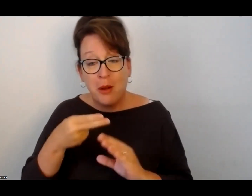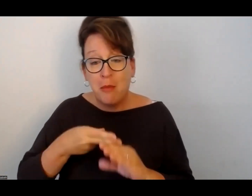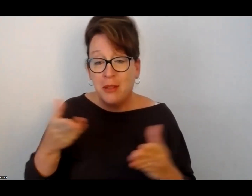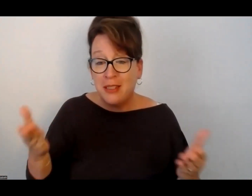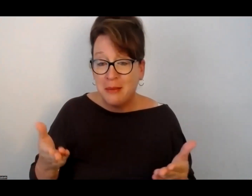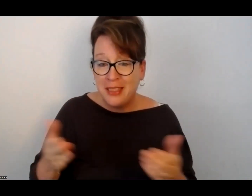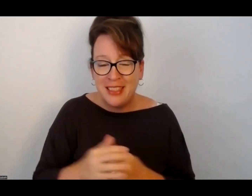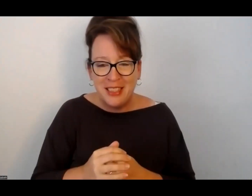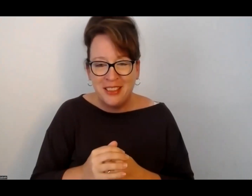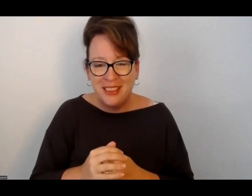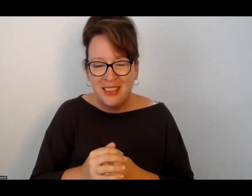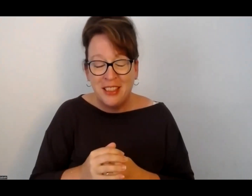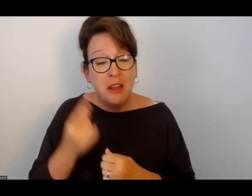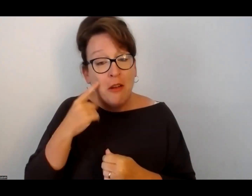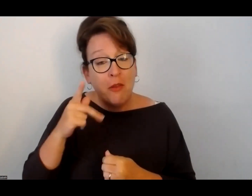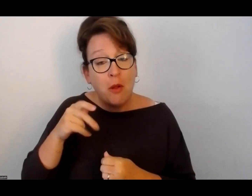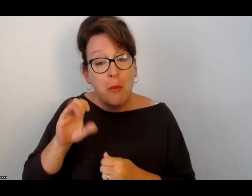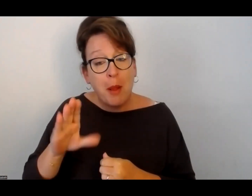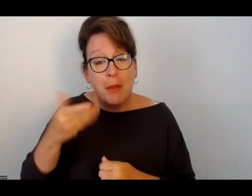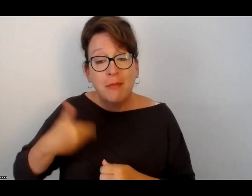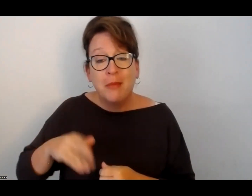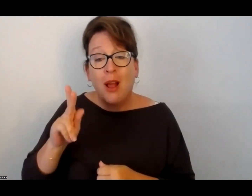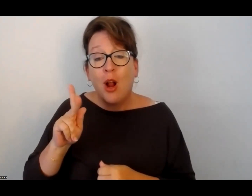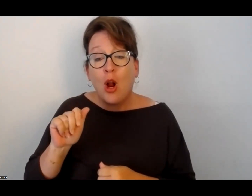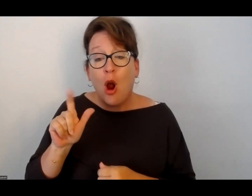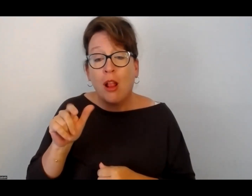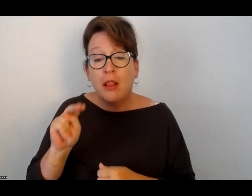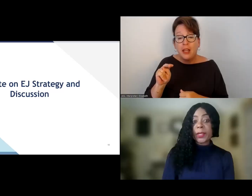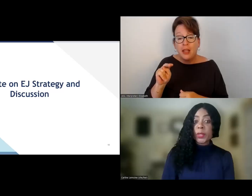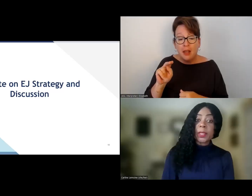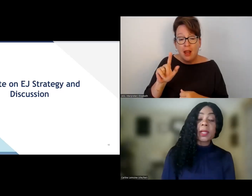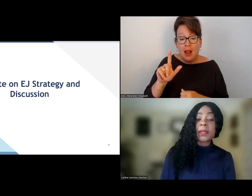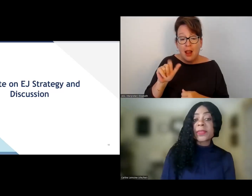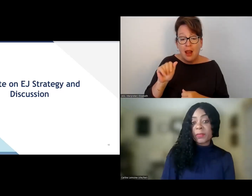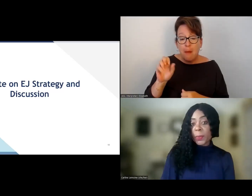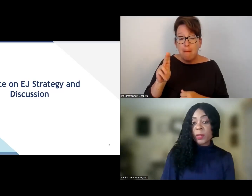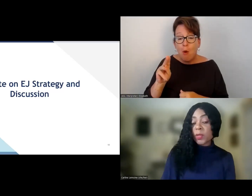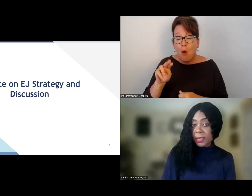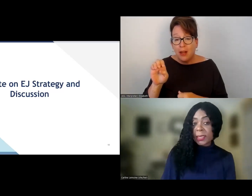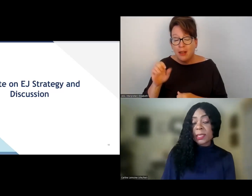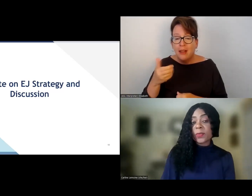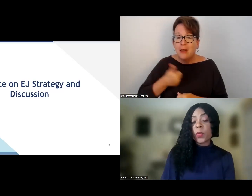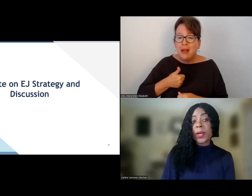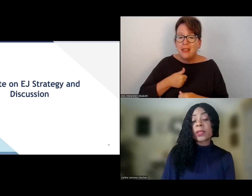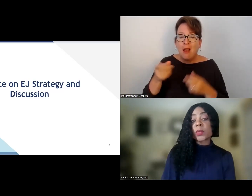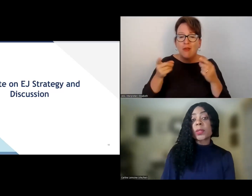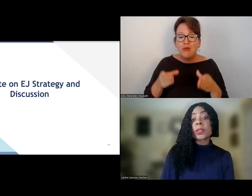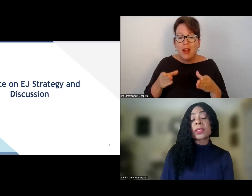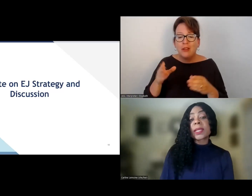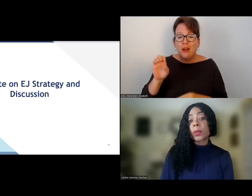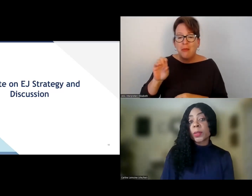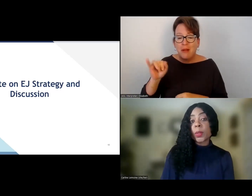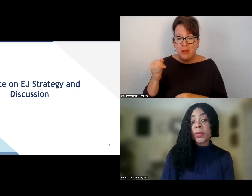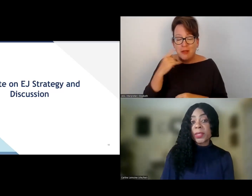evening. For the public, my name is Carleen Lemoyne, Deputy Director of Environmental Justice for